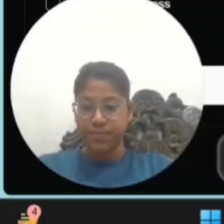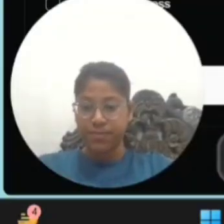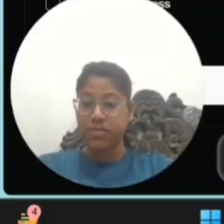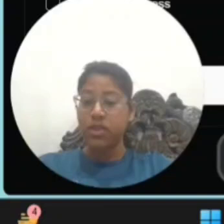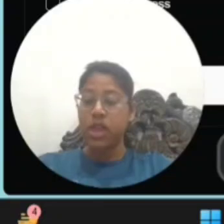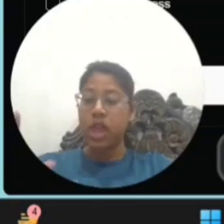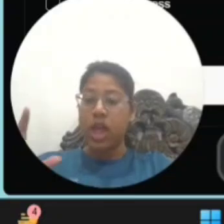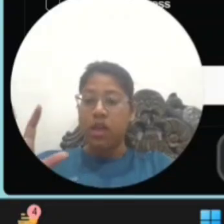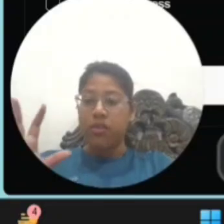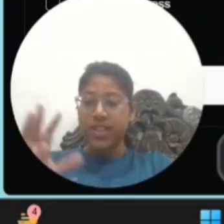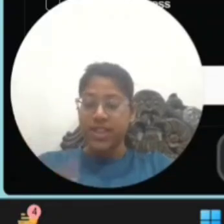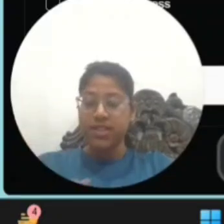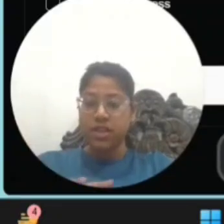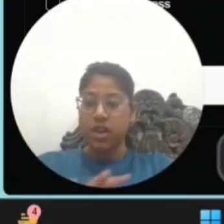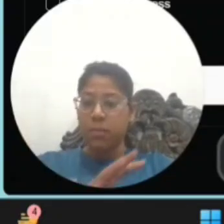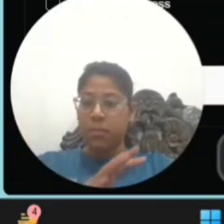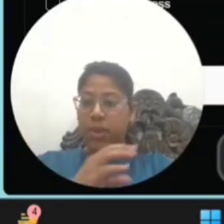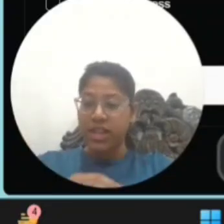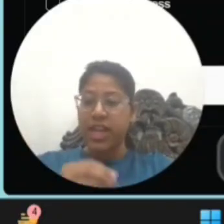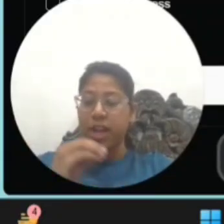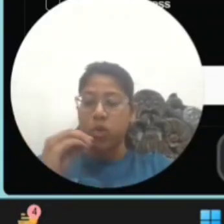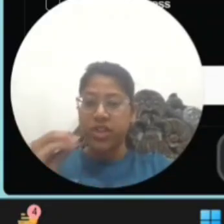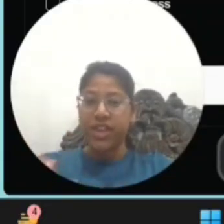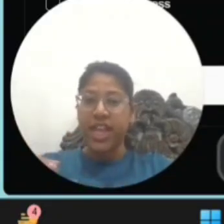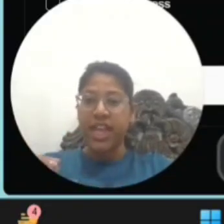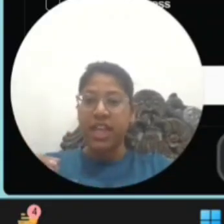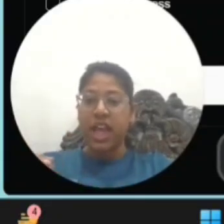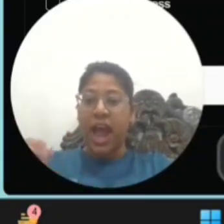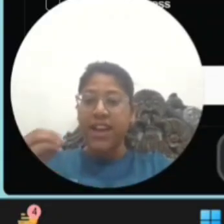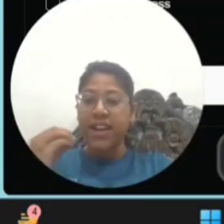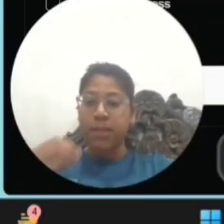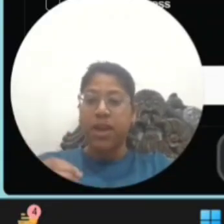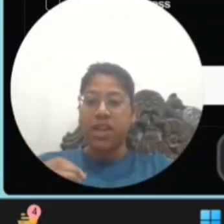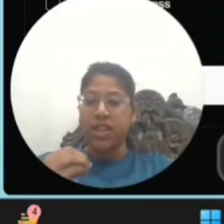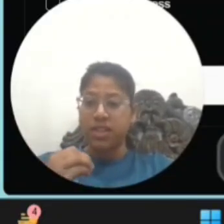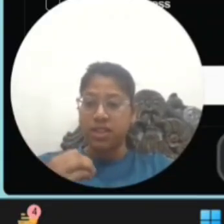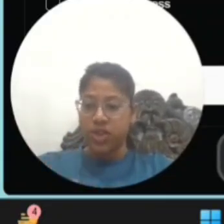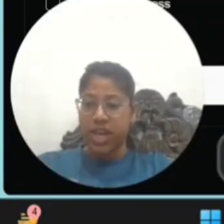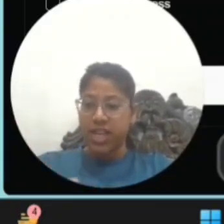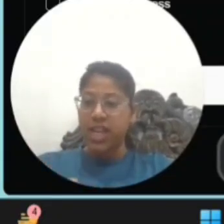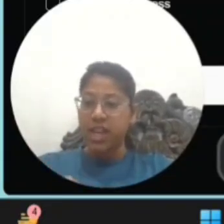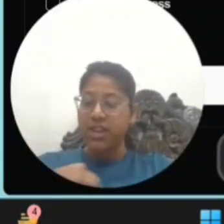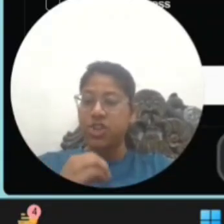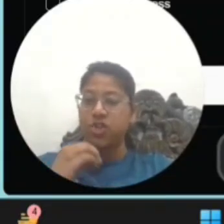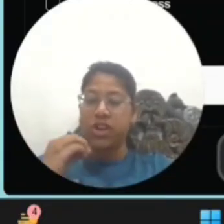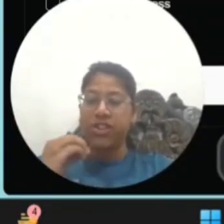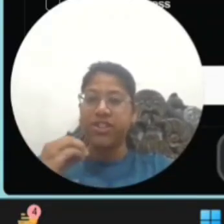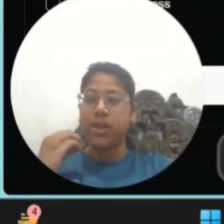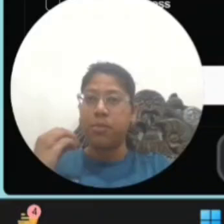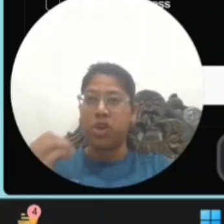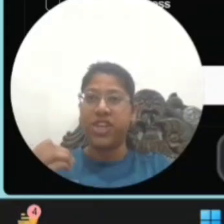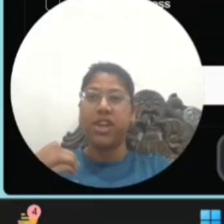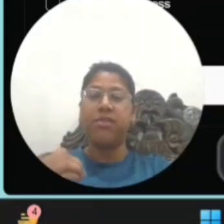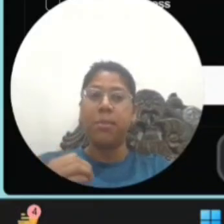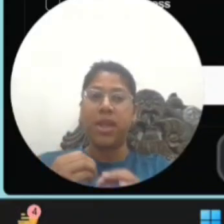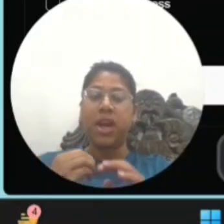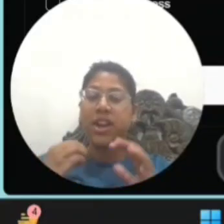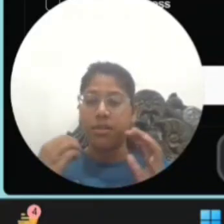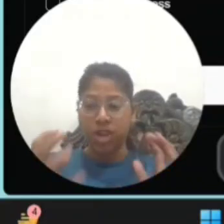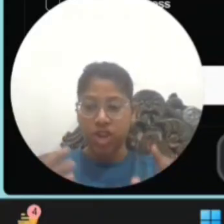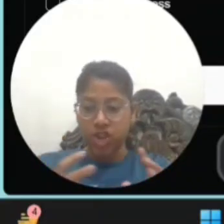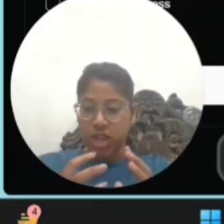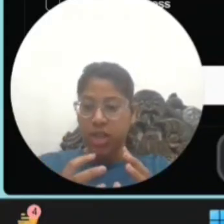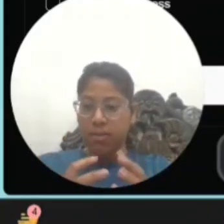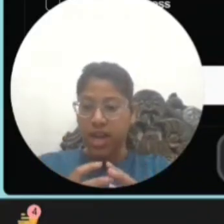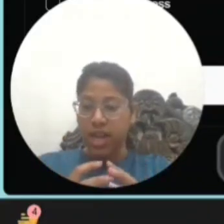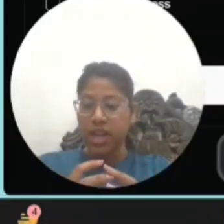project which is bring the inclusivity and independency in the society. It's not just a project, it will bring